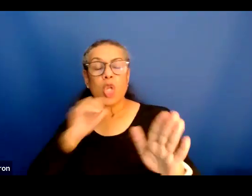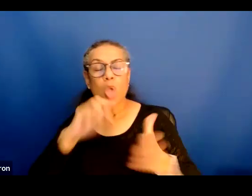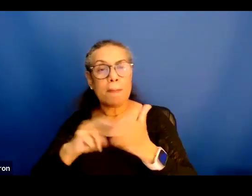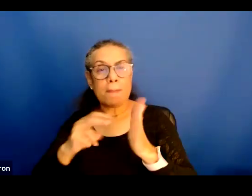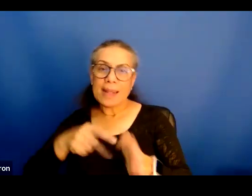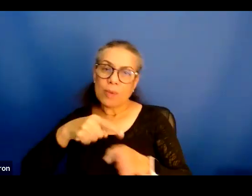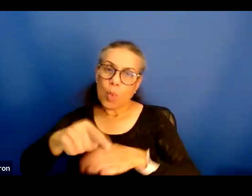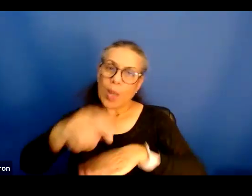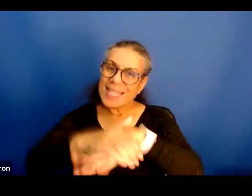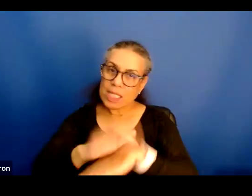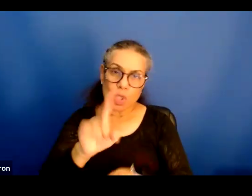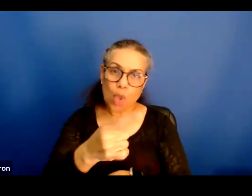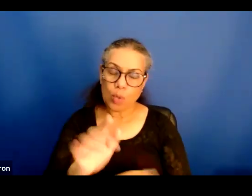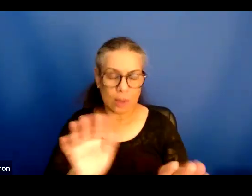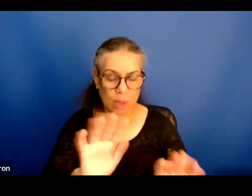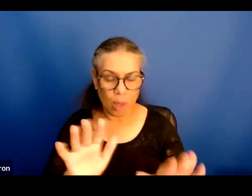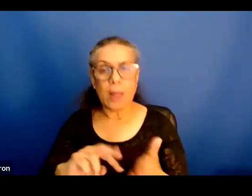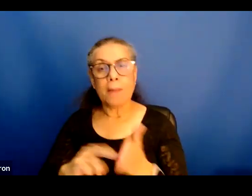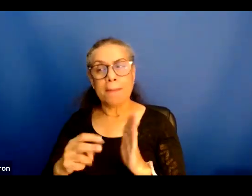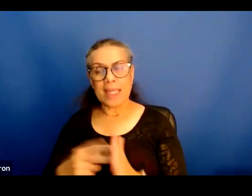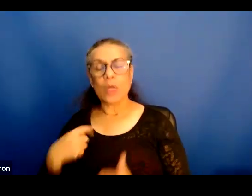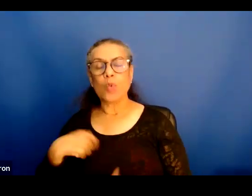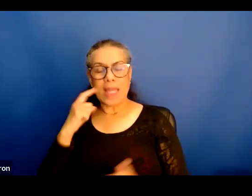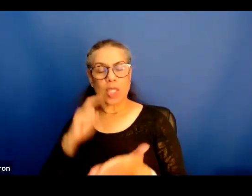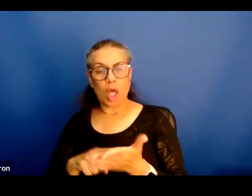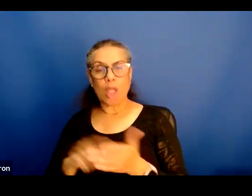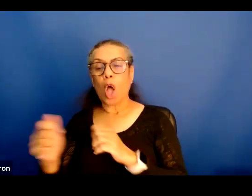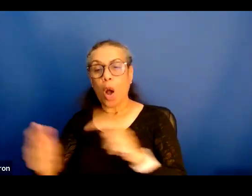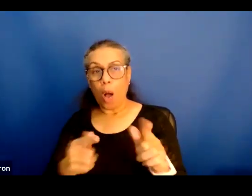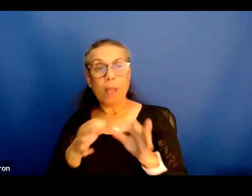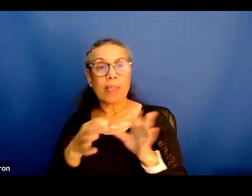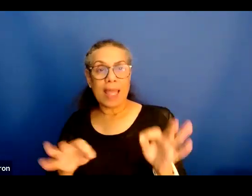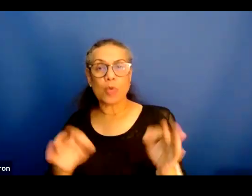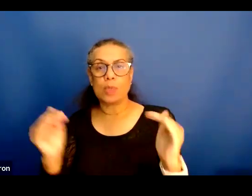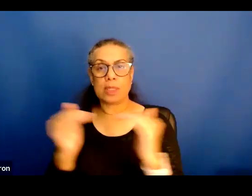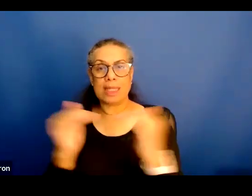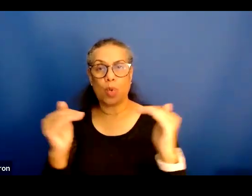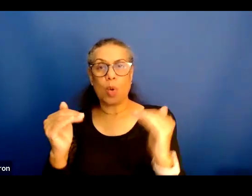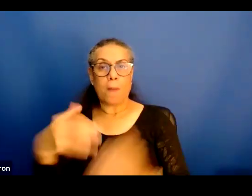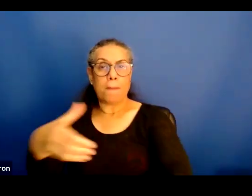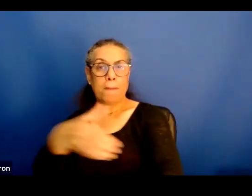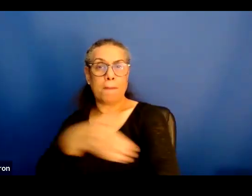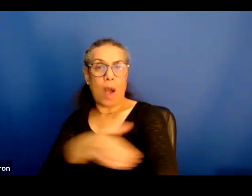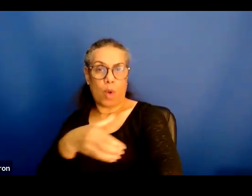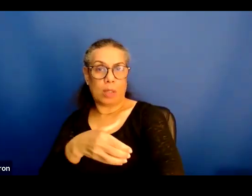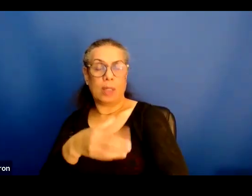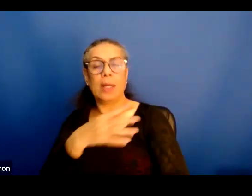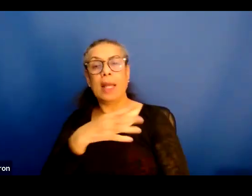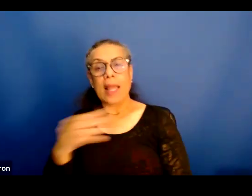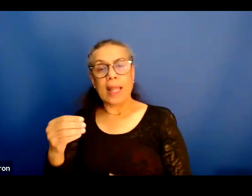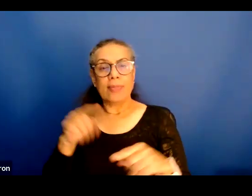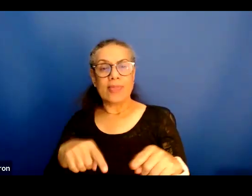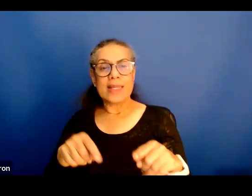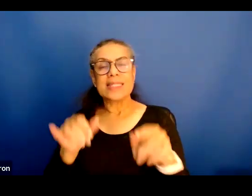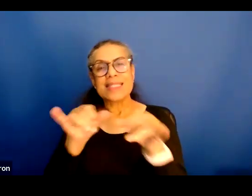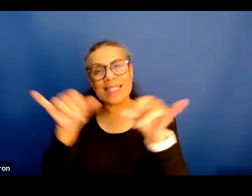English-only program. Rather, it's an acknowledgement that all language is power and that intentionality of system design is